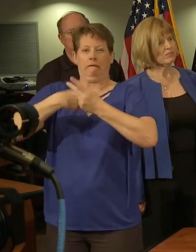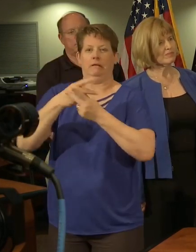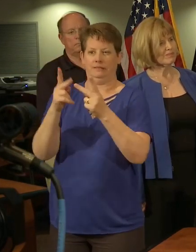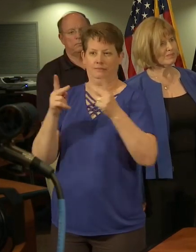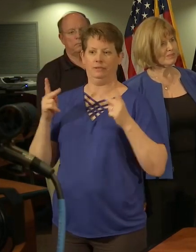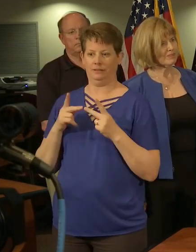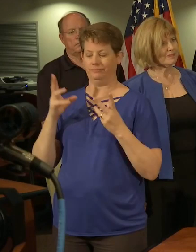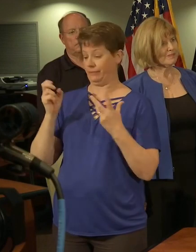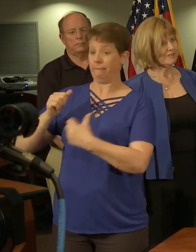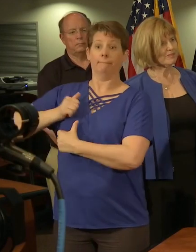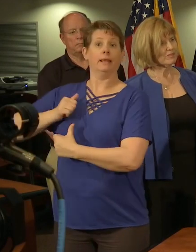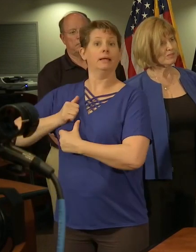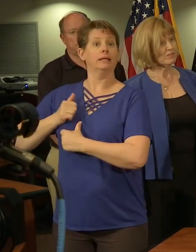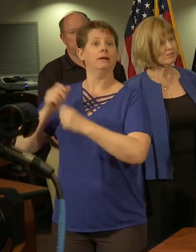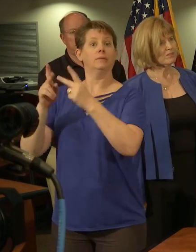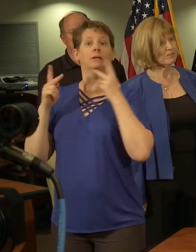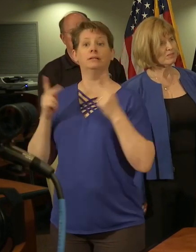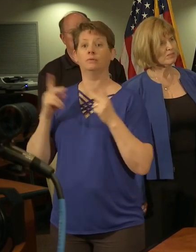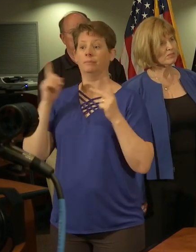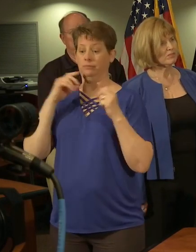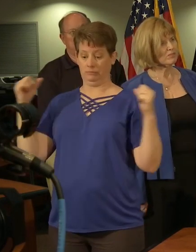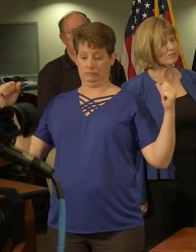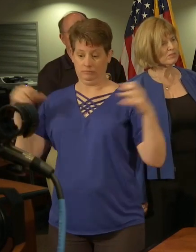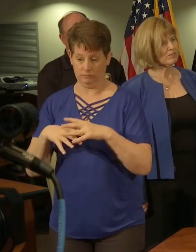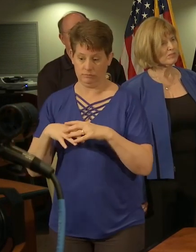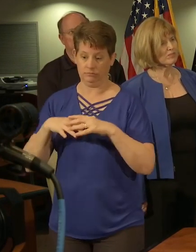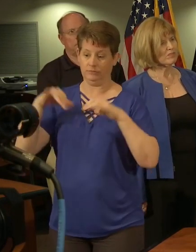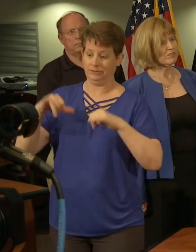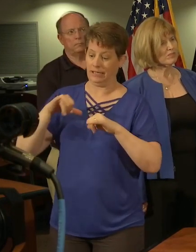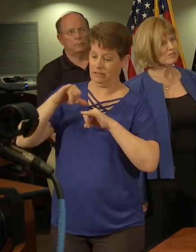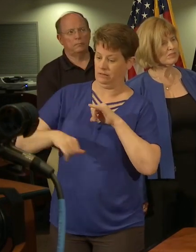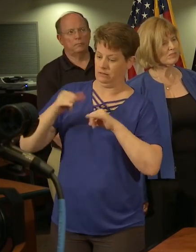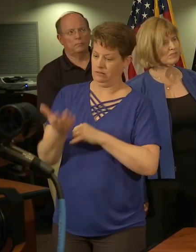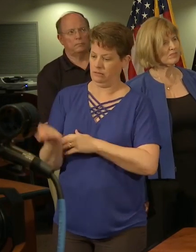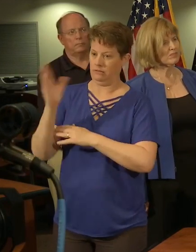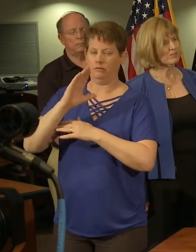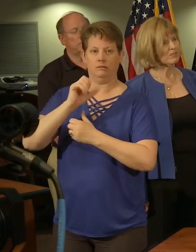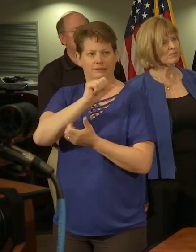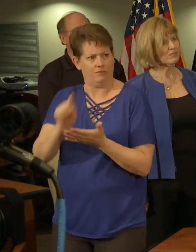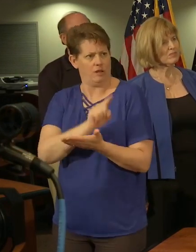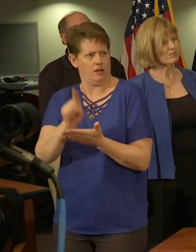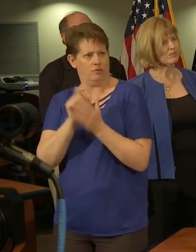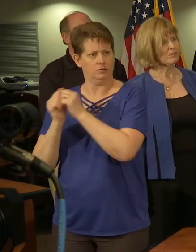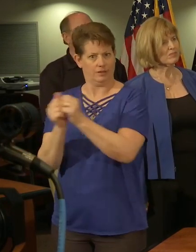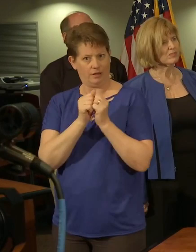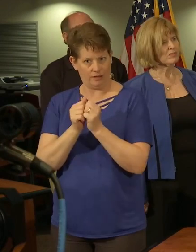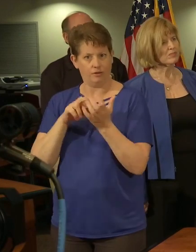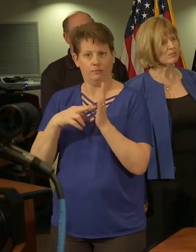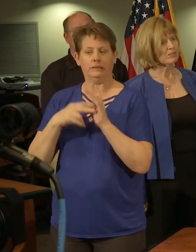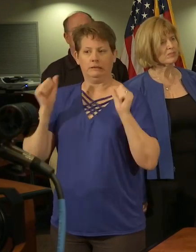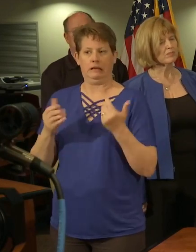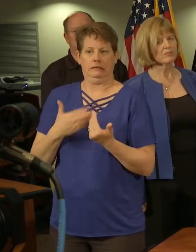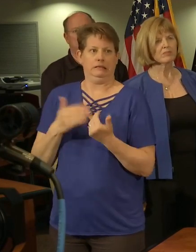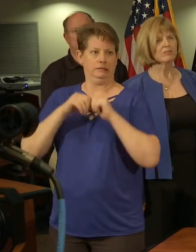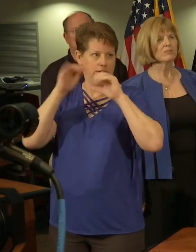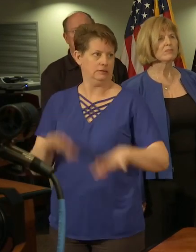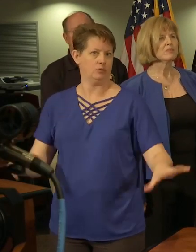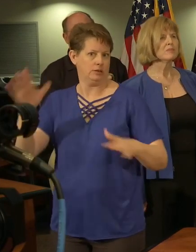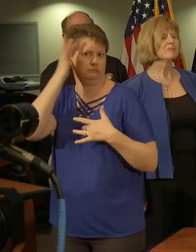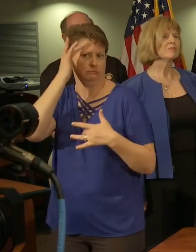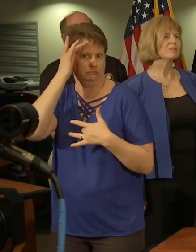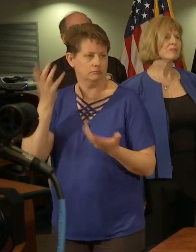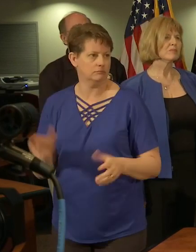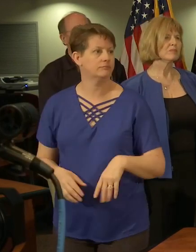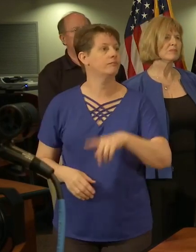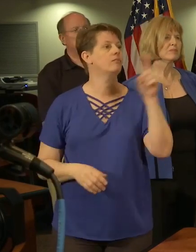things like military barracks, where there are congregate settings where individuals may spend a long period of time together, there's an increased chance for disease spread. Dr. Bell, what